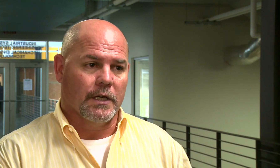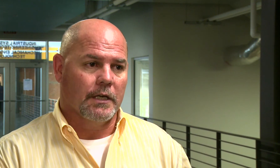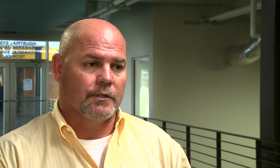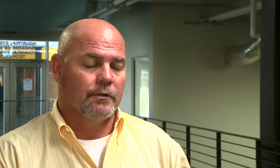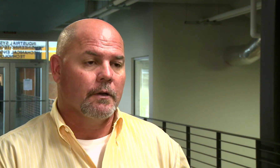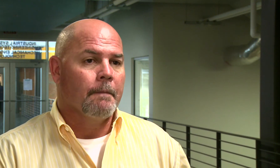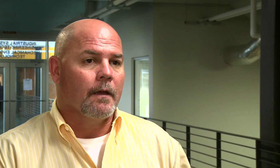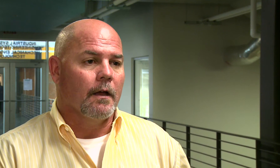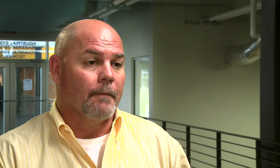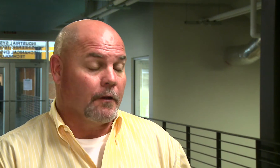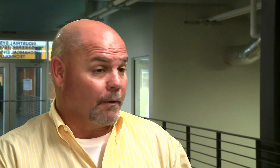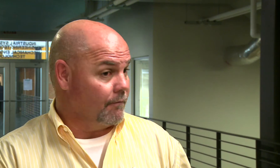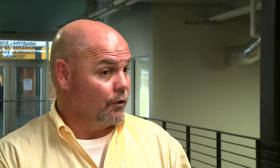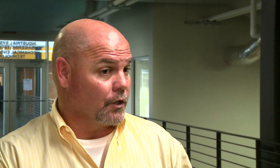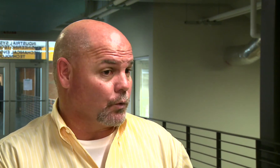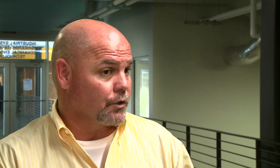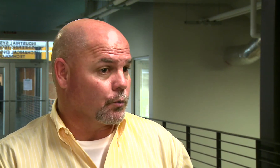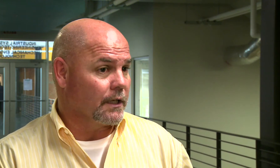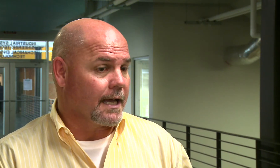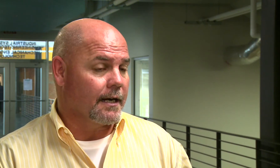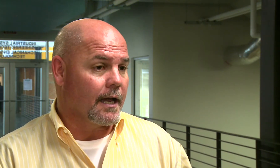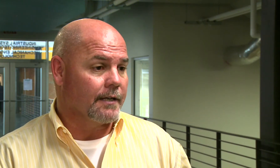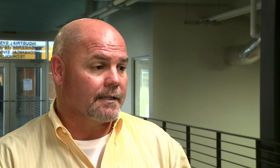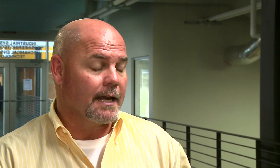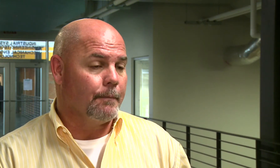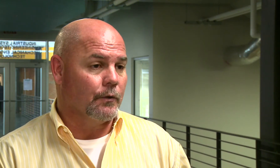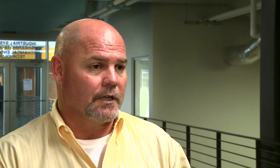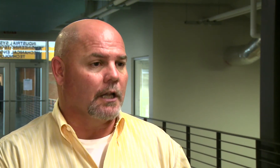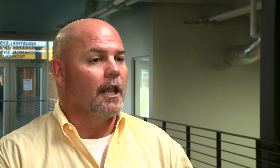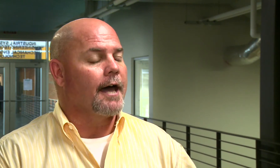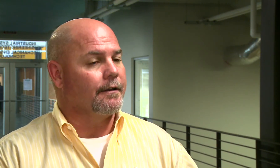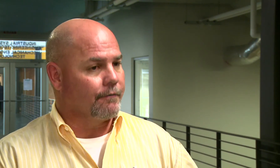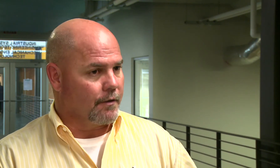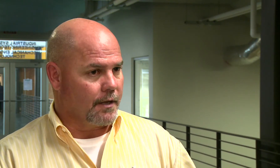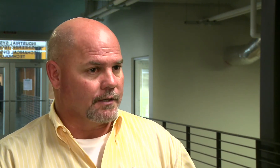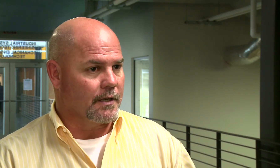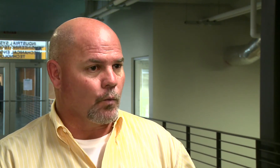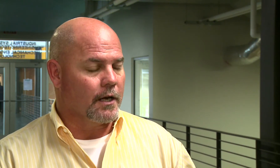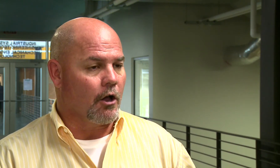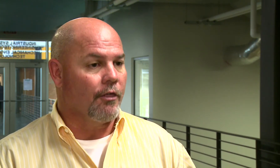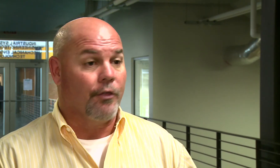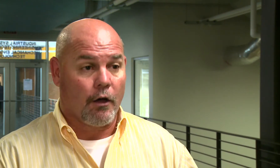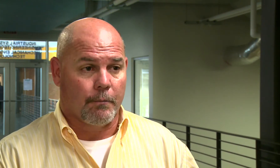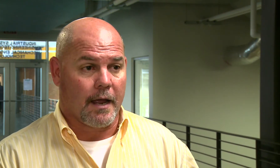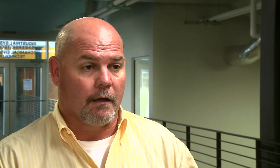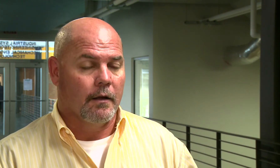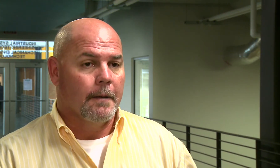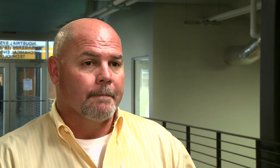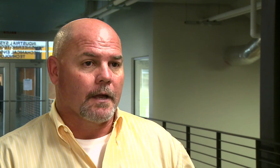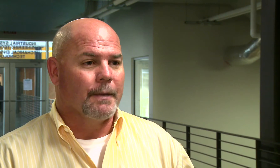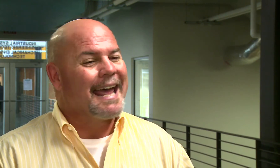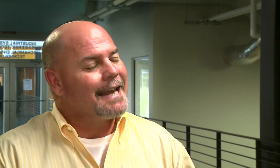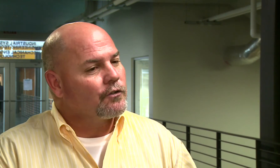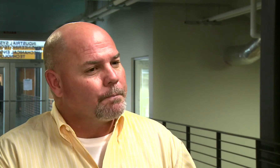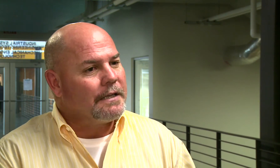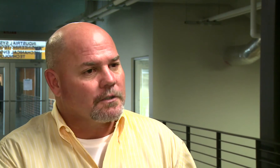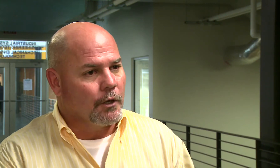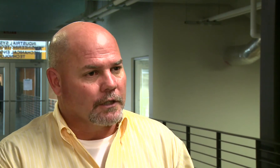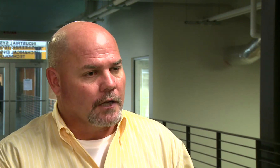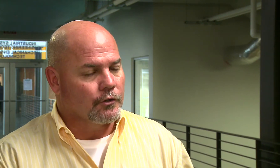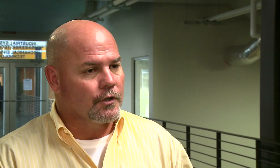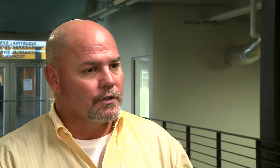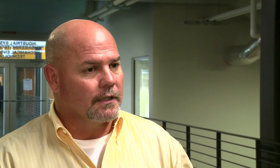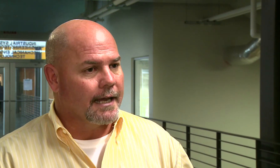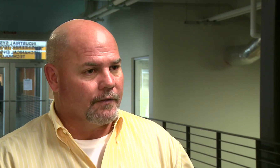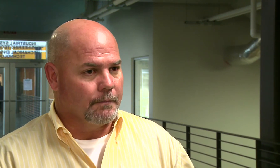retrofit as we need to. The pavilion, which is really kind of nice, they built in a lot of different things that we had all thought about, but hadn't actually pieced